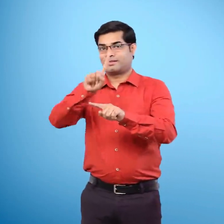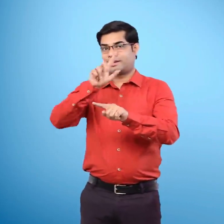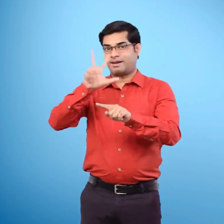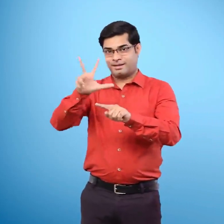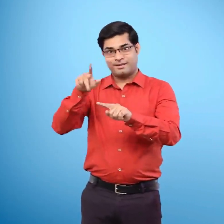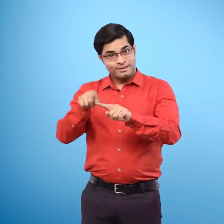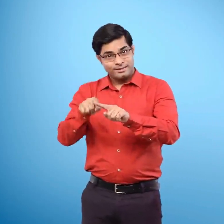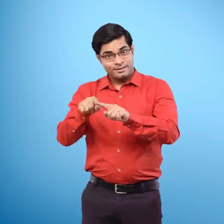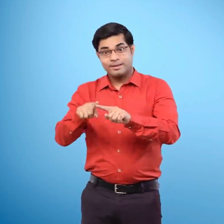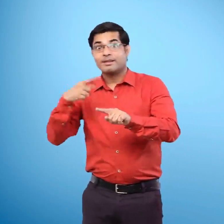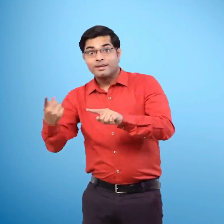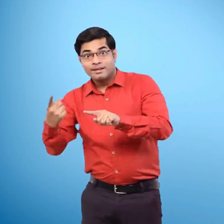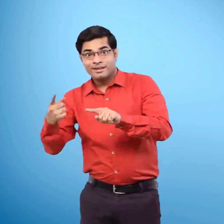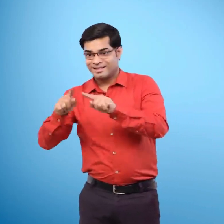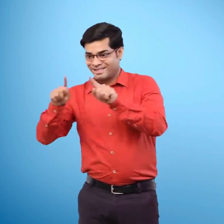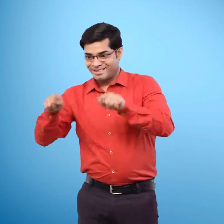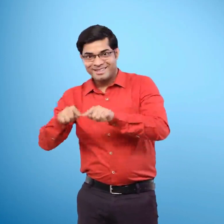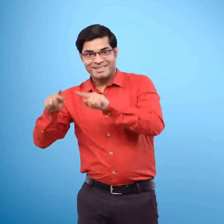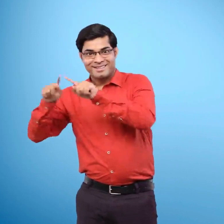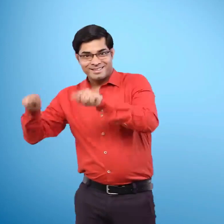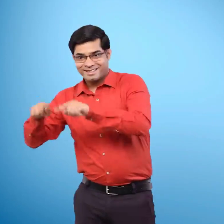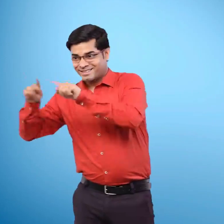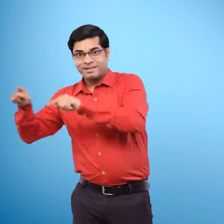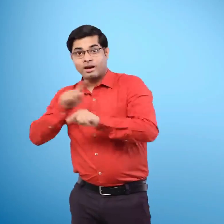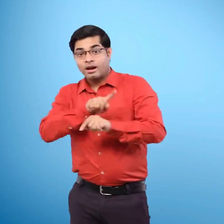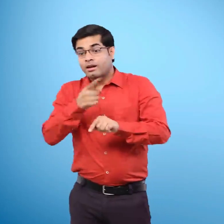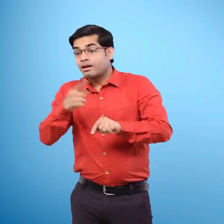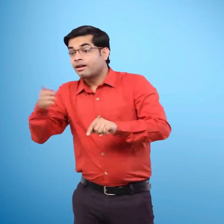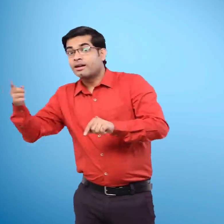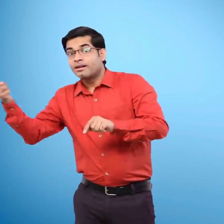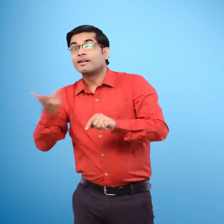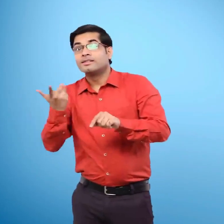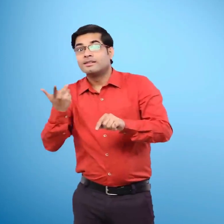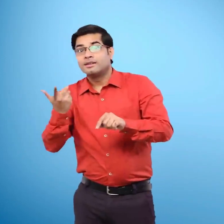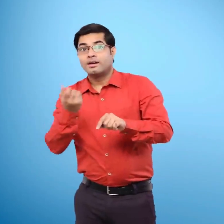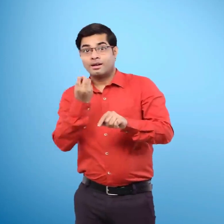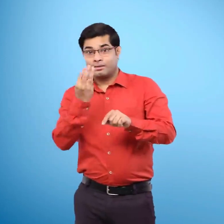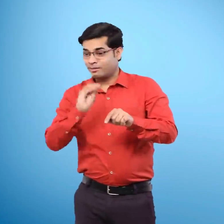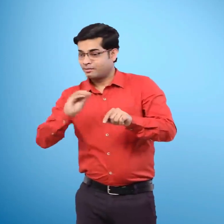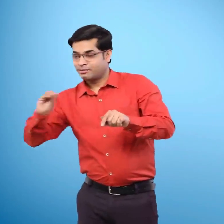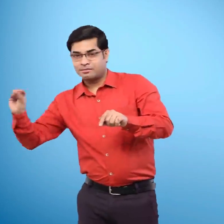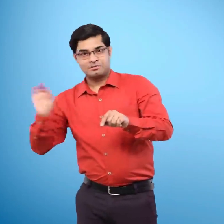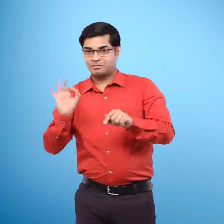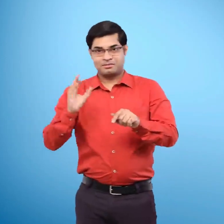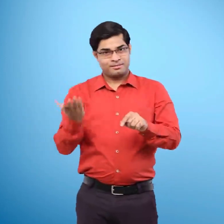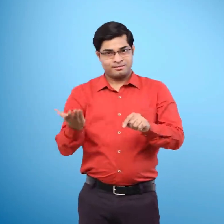Number 18. Box 4, 5, 6, 7 and 8 are blank.